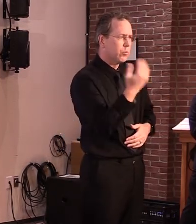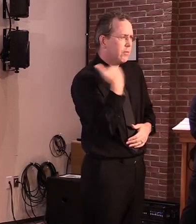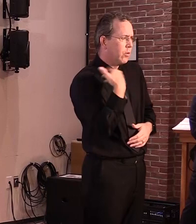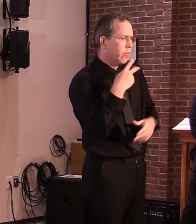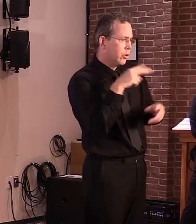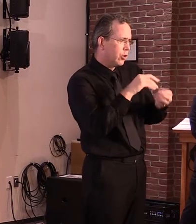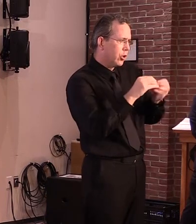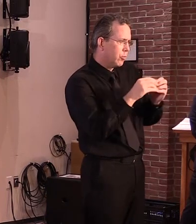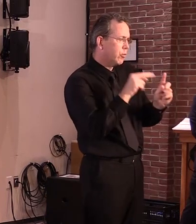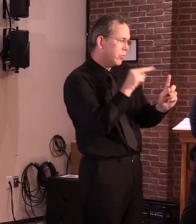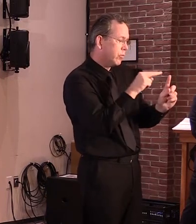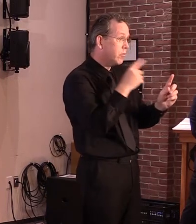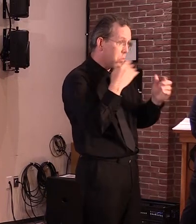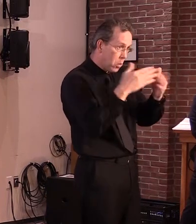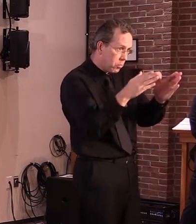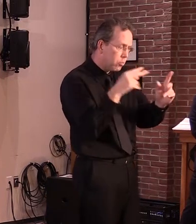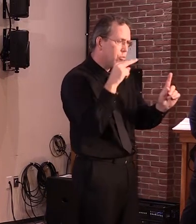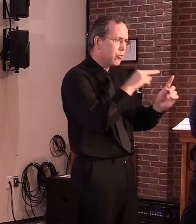Stuart?